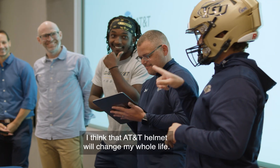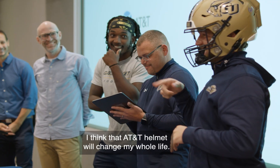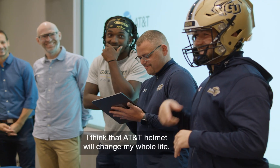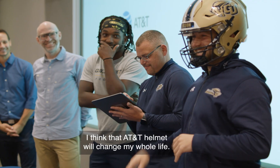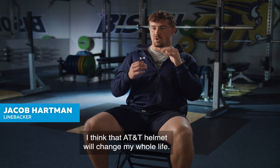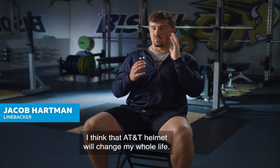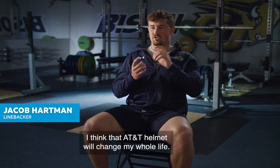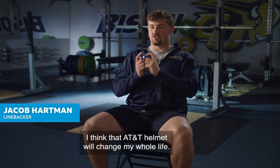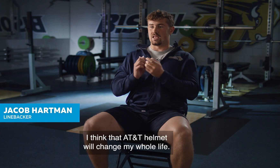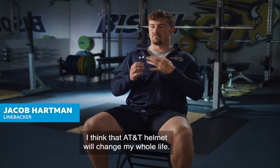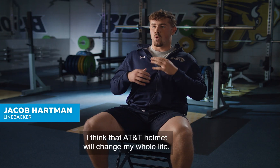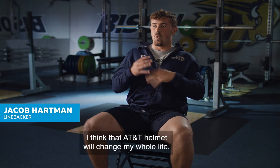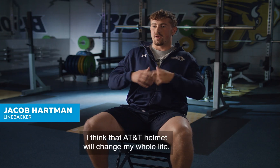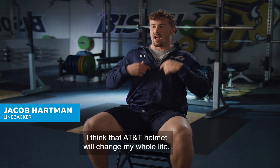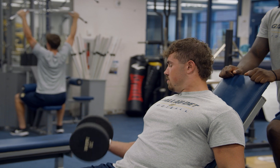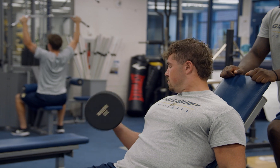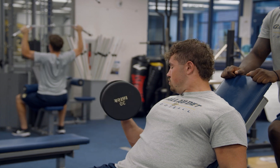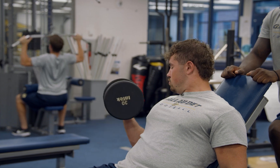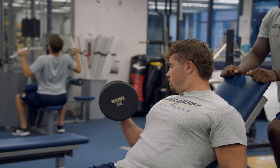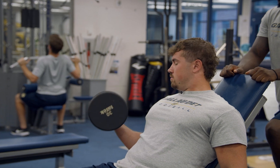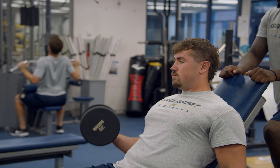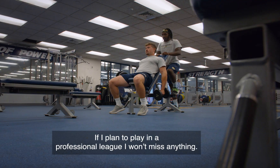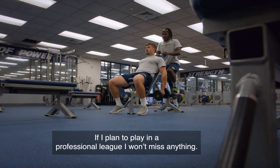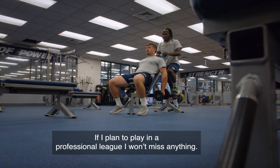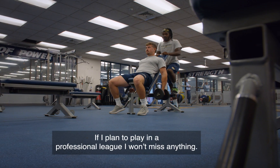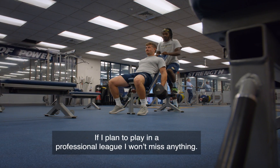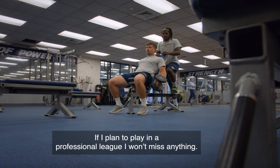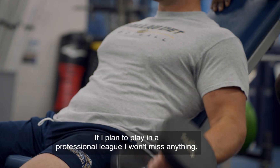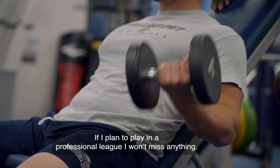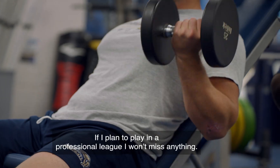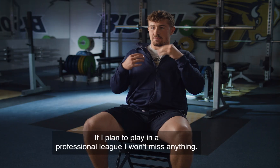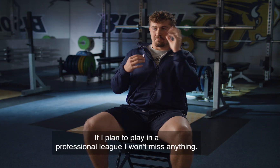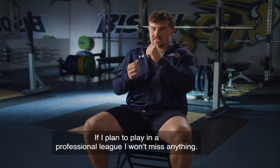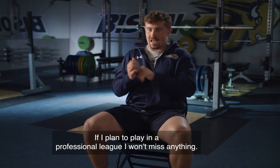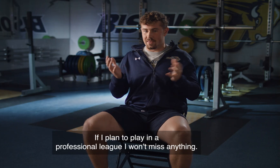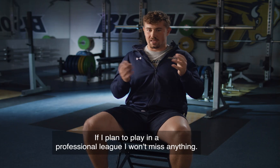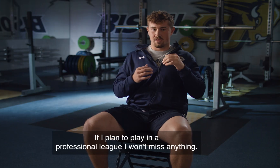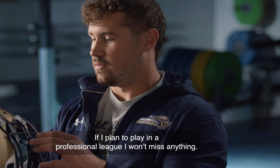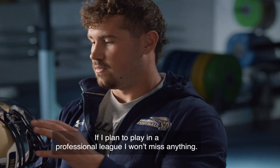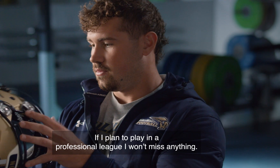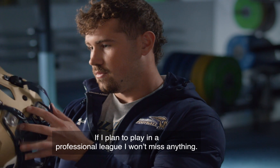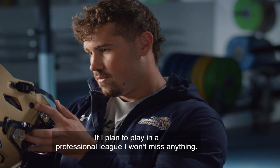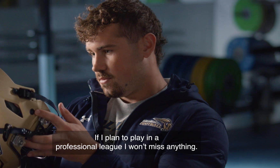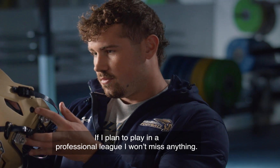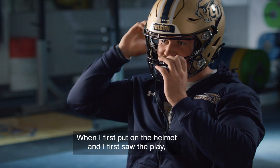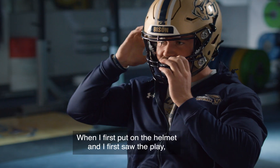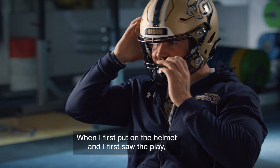&T helmet will change my whole life. If I plan to play in a professional league, I won't miss anything. When I first